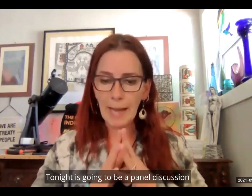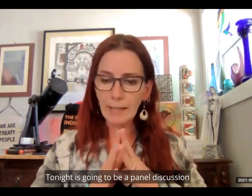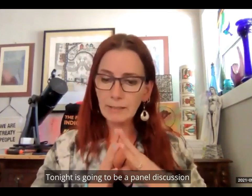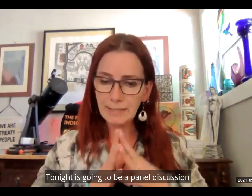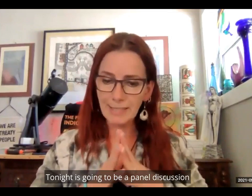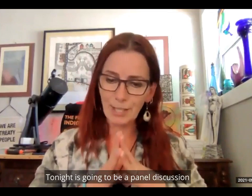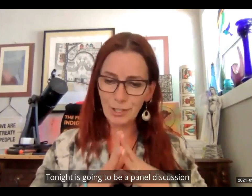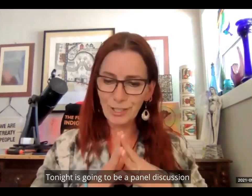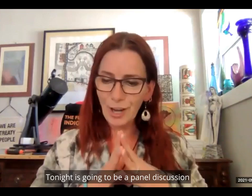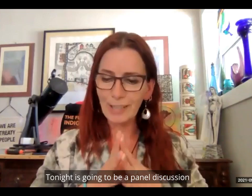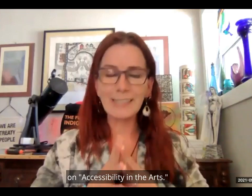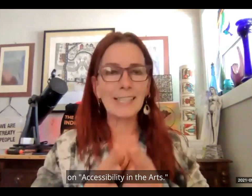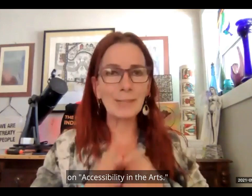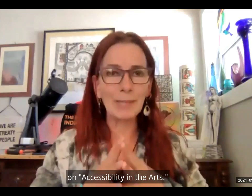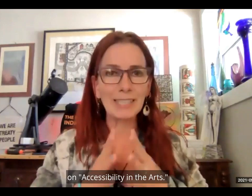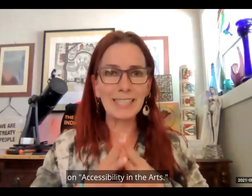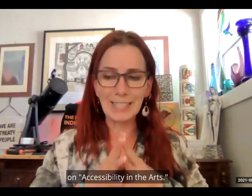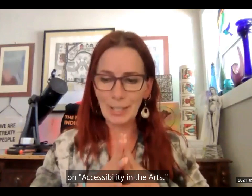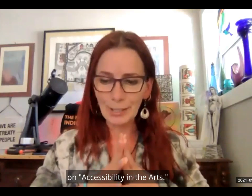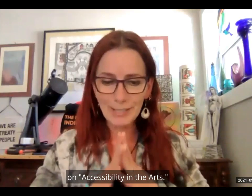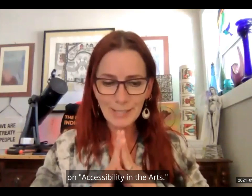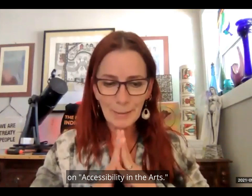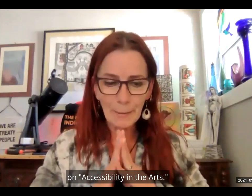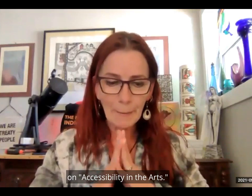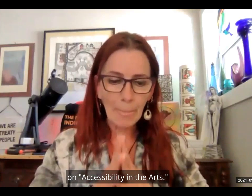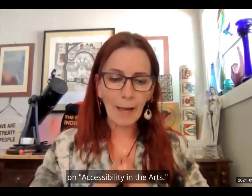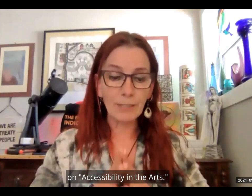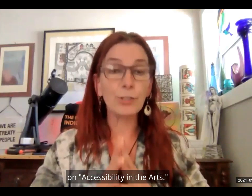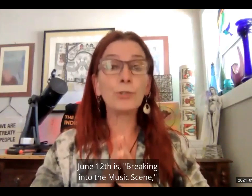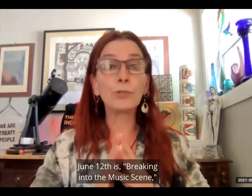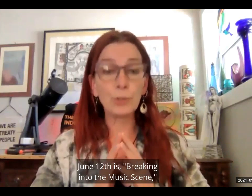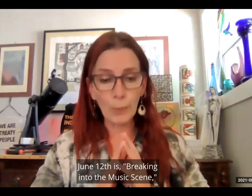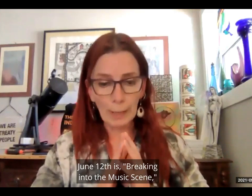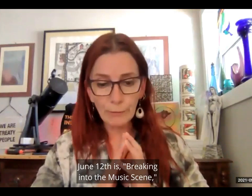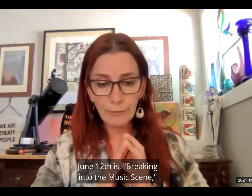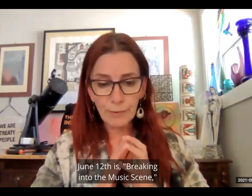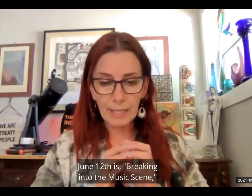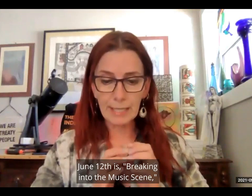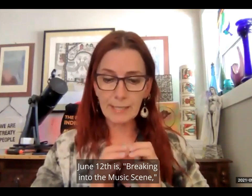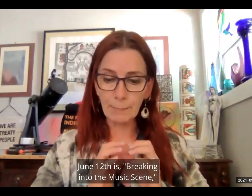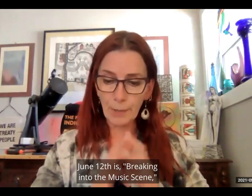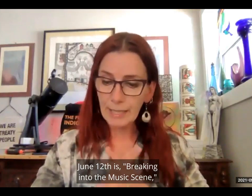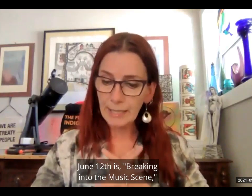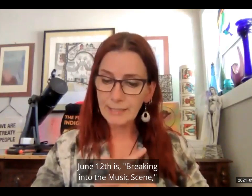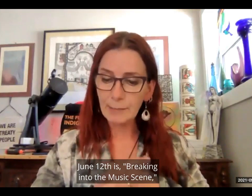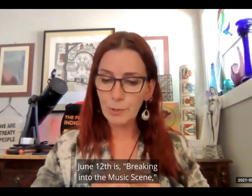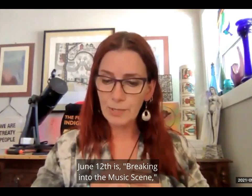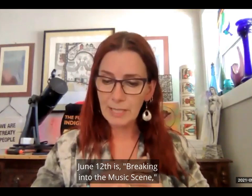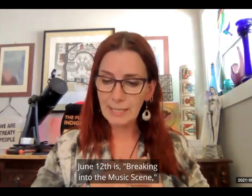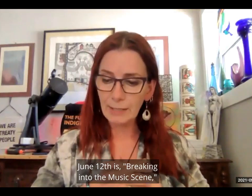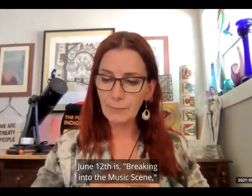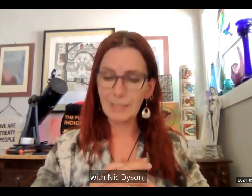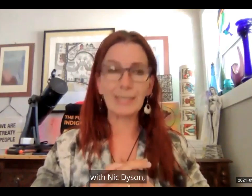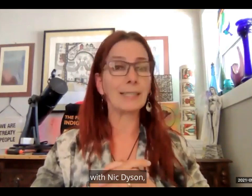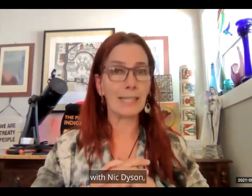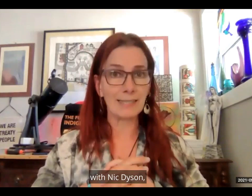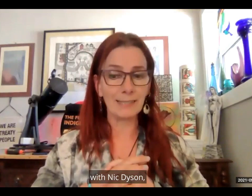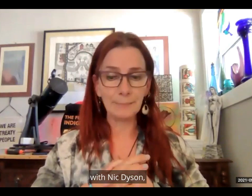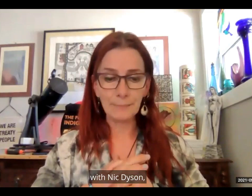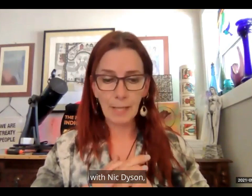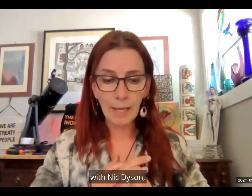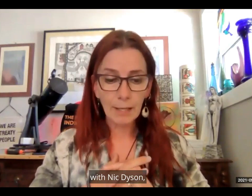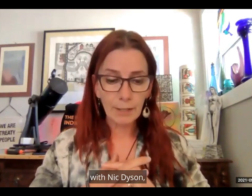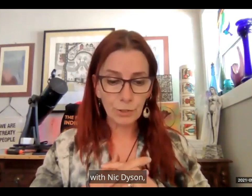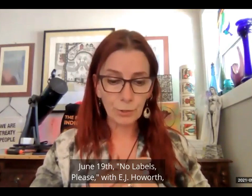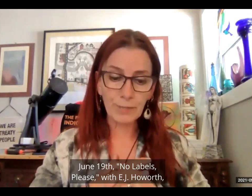going to be a panel discussion on accessibility in the arts. June 12th is Breaking into the Music Scene with Nick